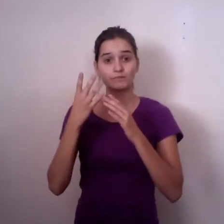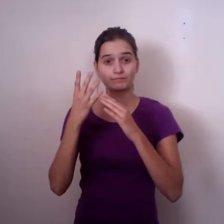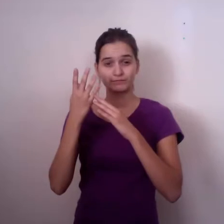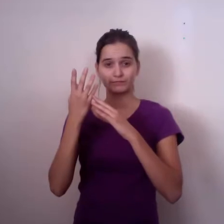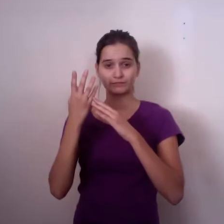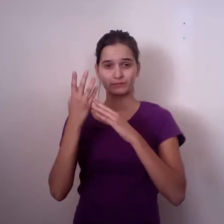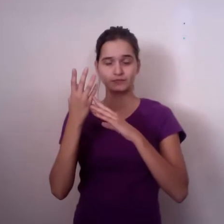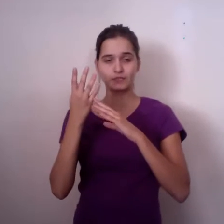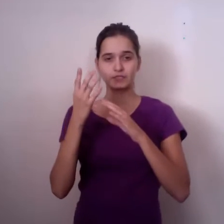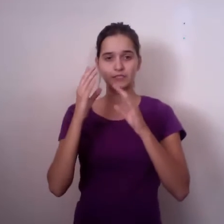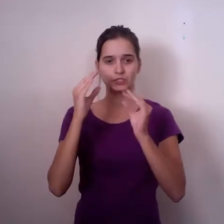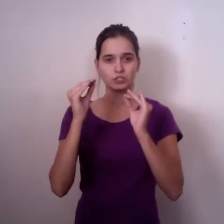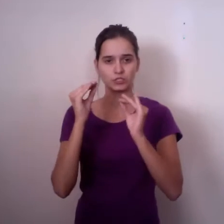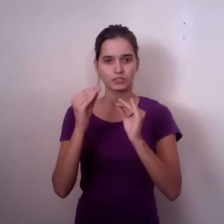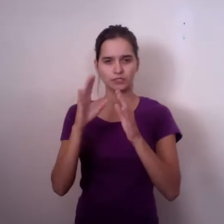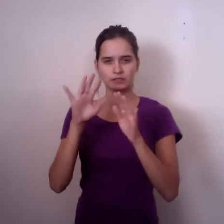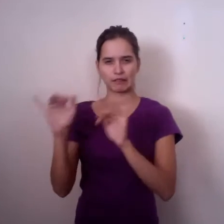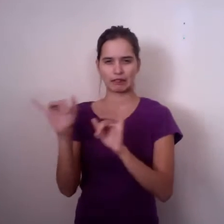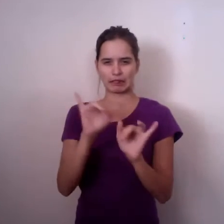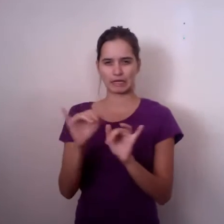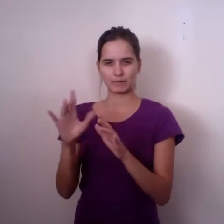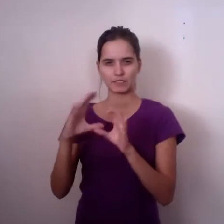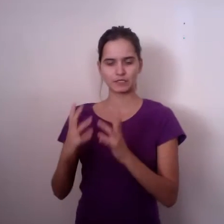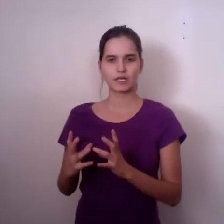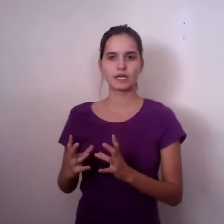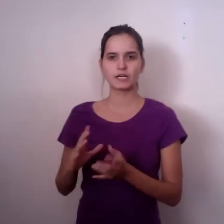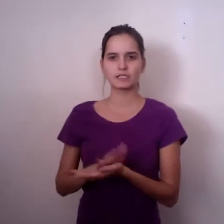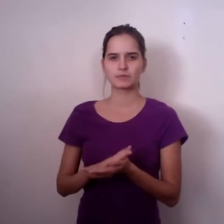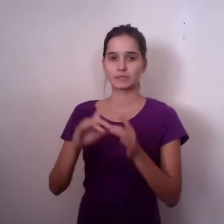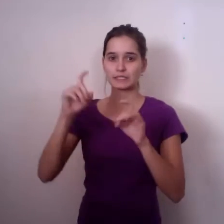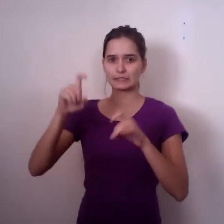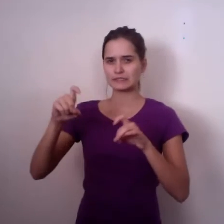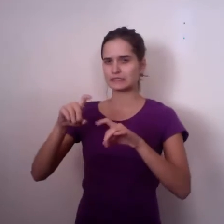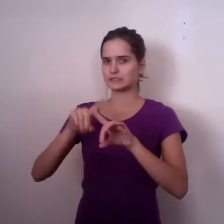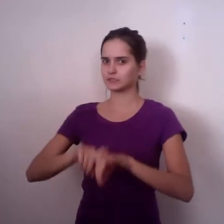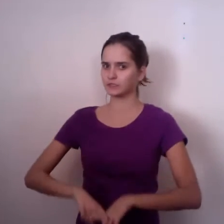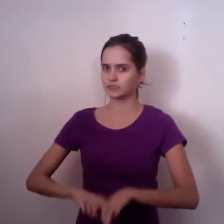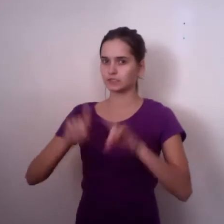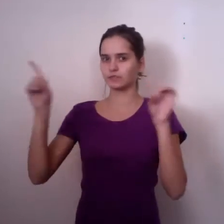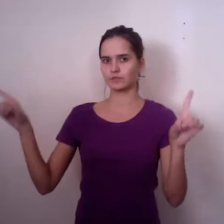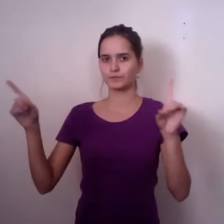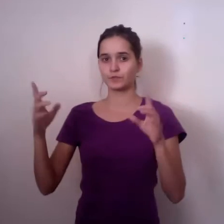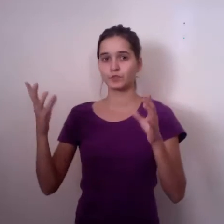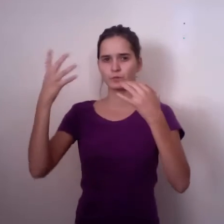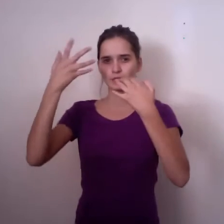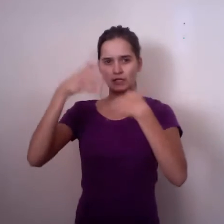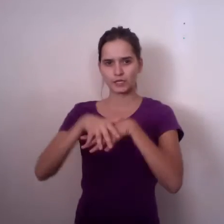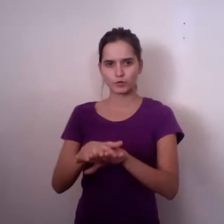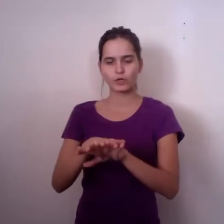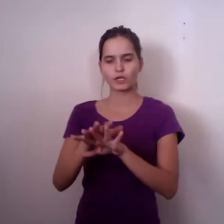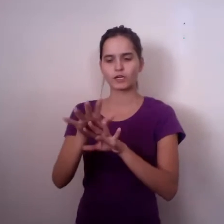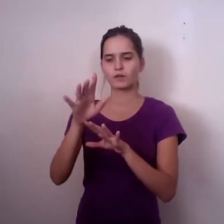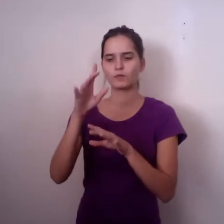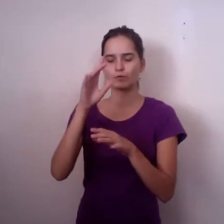reading class, but the needs are very different. So again, the goal is to integrate reading, writing, and research projects in a meaningful way for